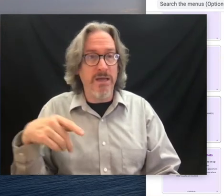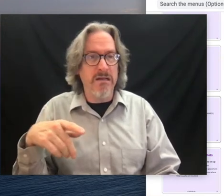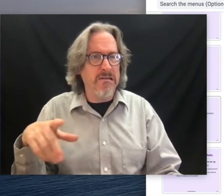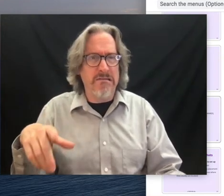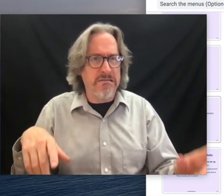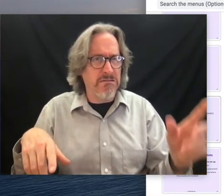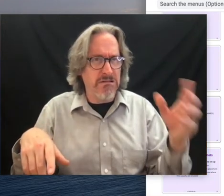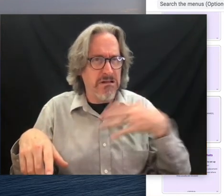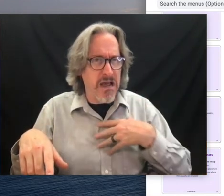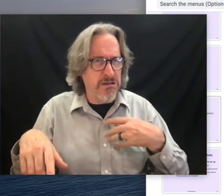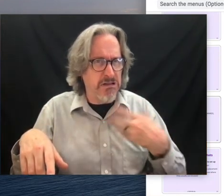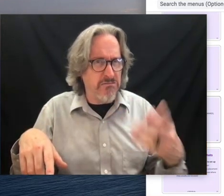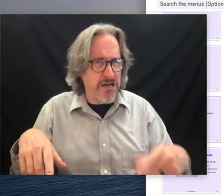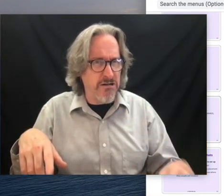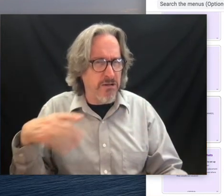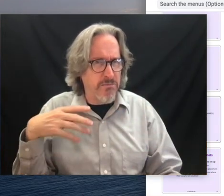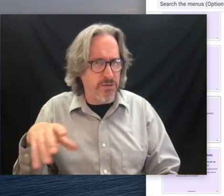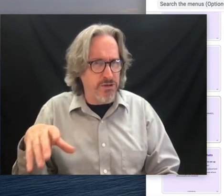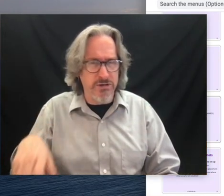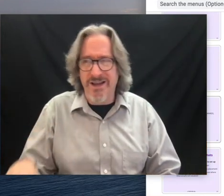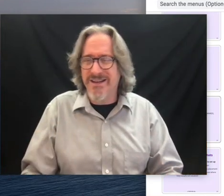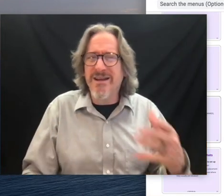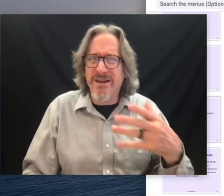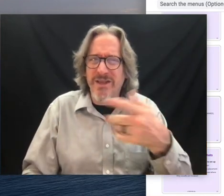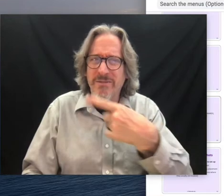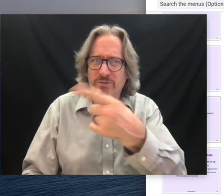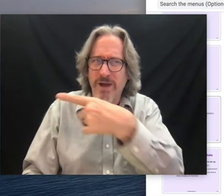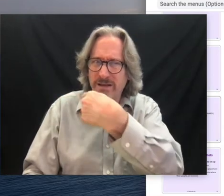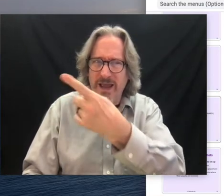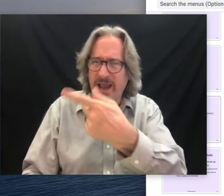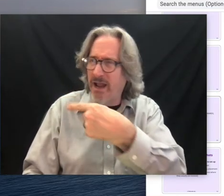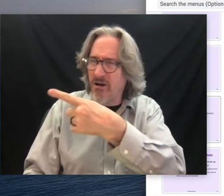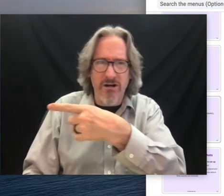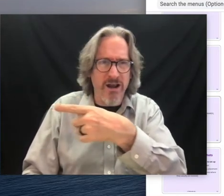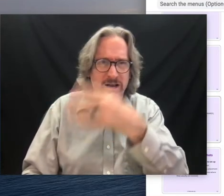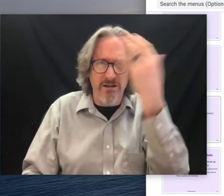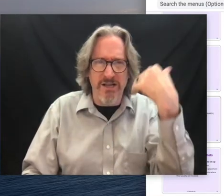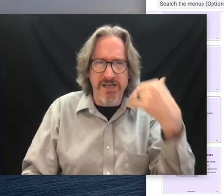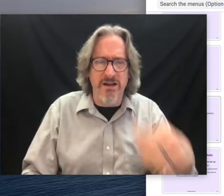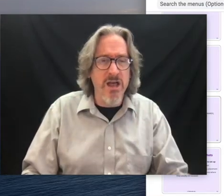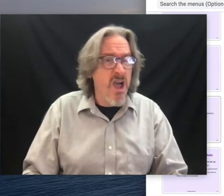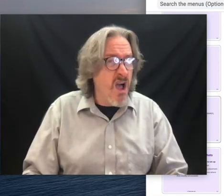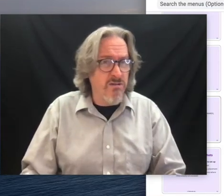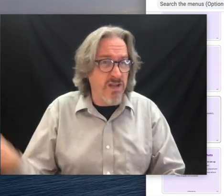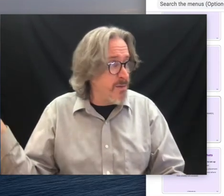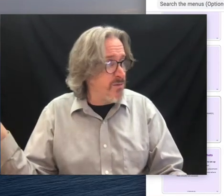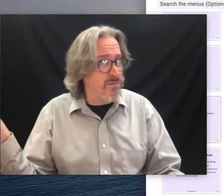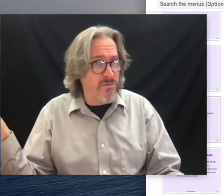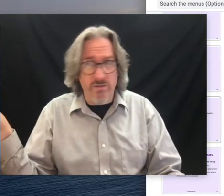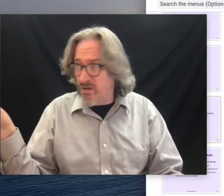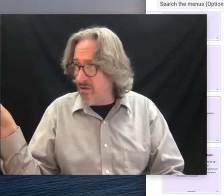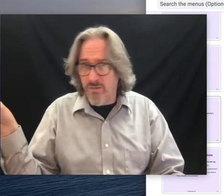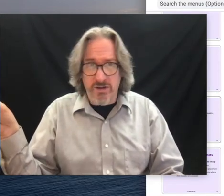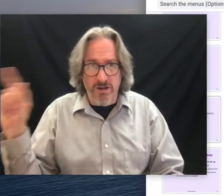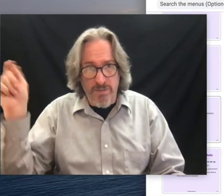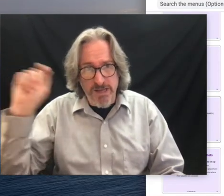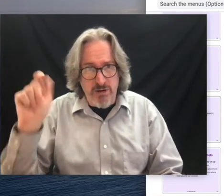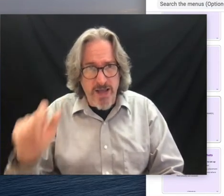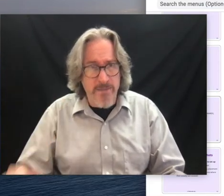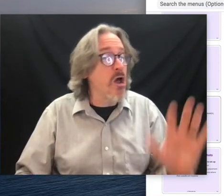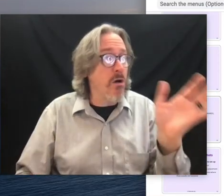you mean the guy with the blue shirt? No. The guy with red hair and it's kind of the guy with